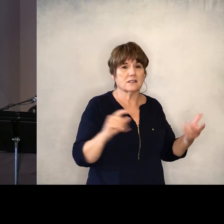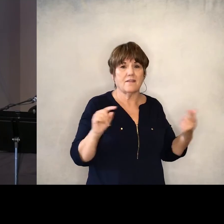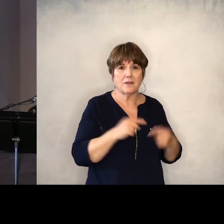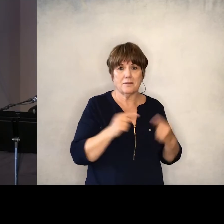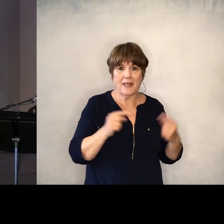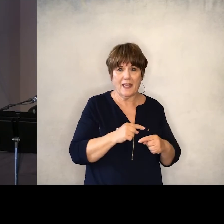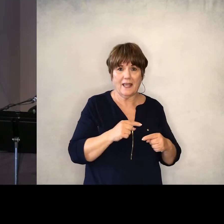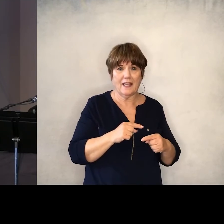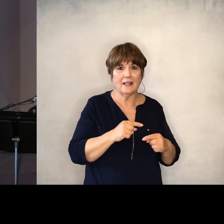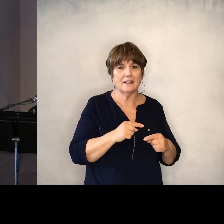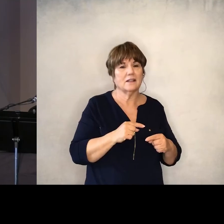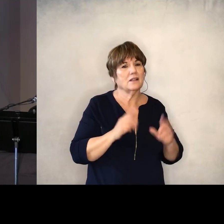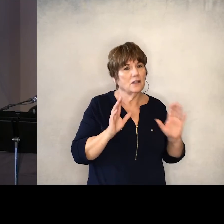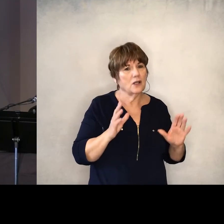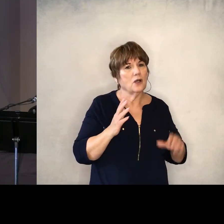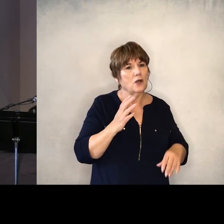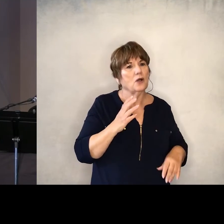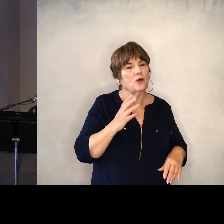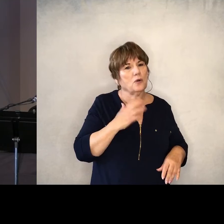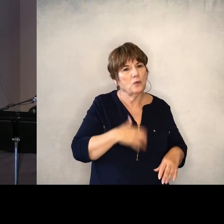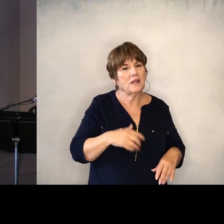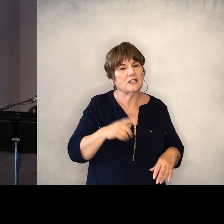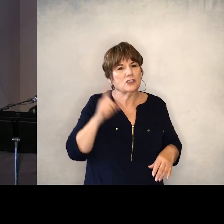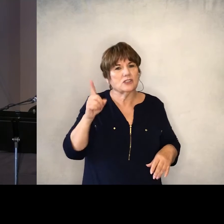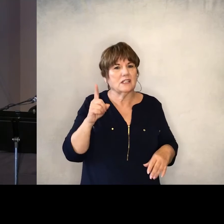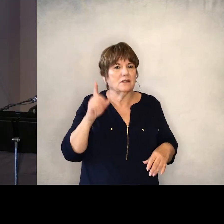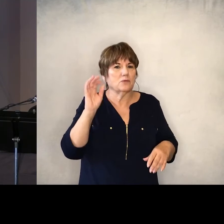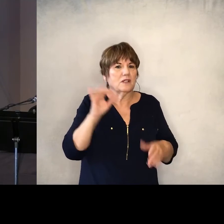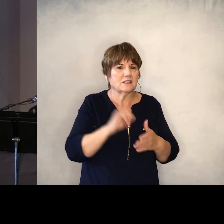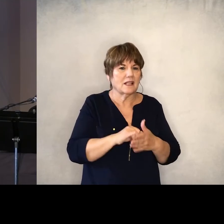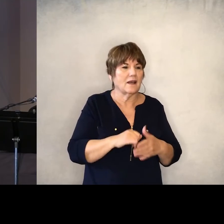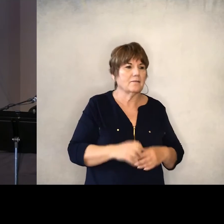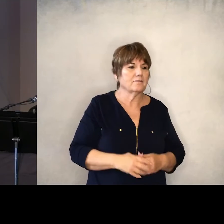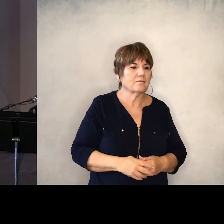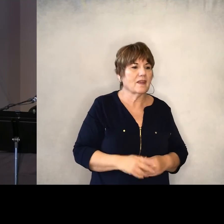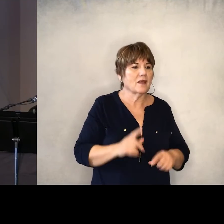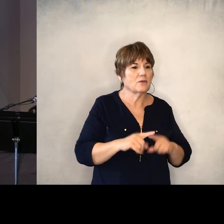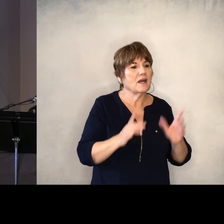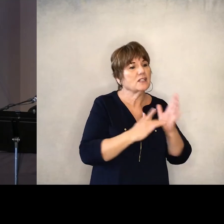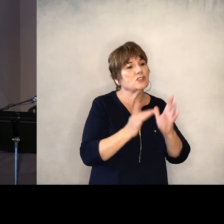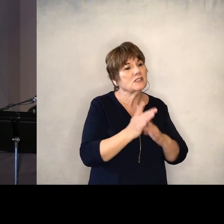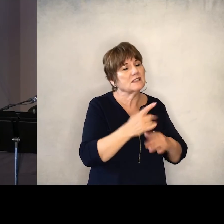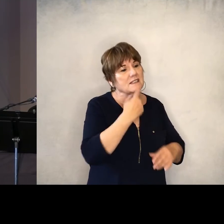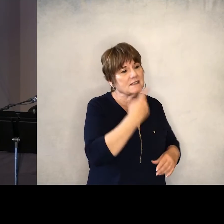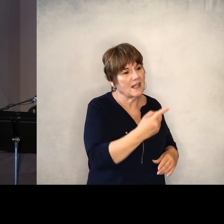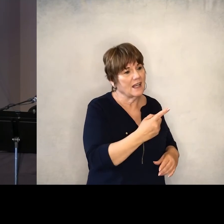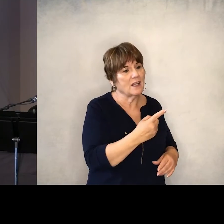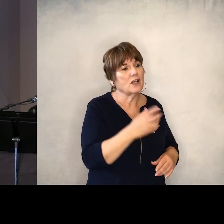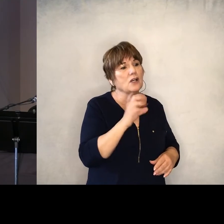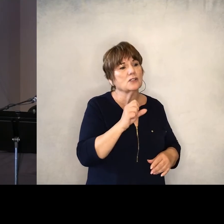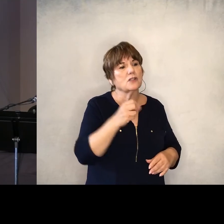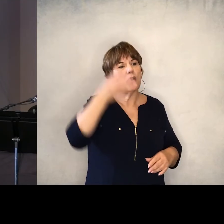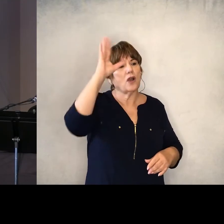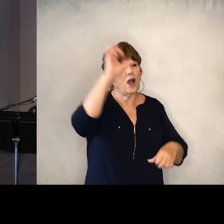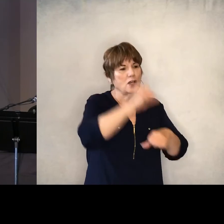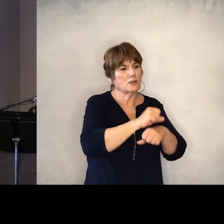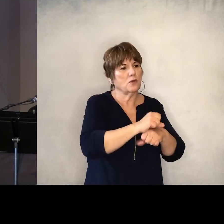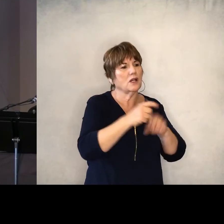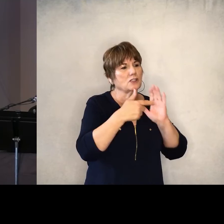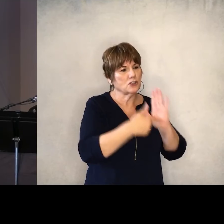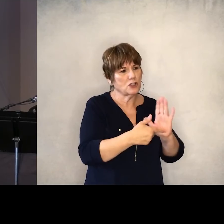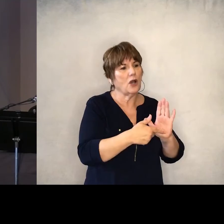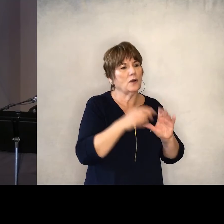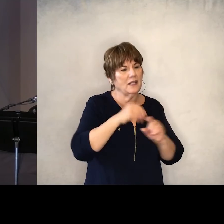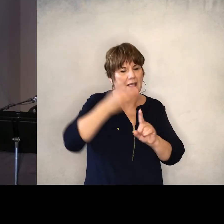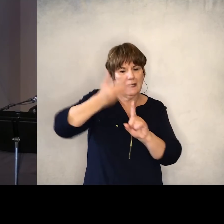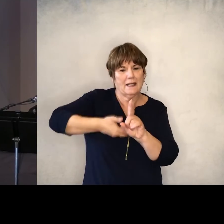doesn't take it. We wish he did sometimes, but he doesn't take it. He simply says, it is so the work of God may be shown in him. That's the purpose. And